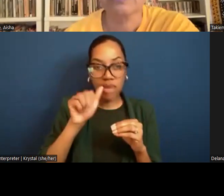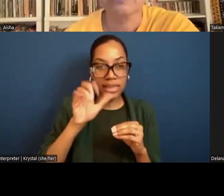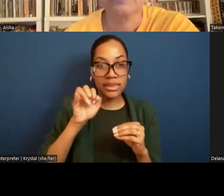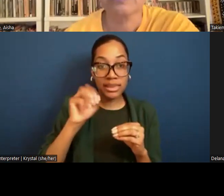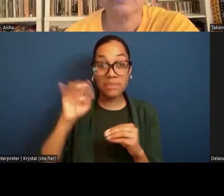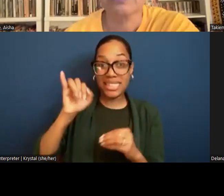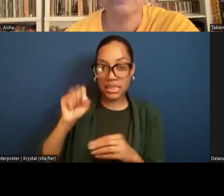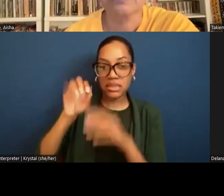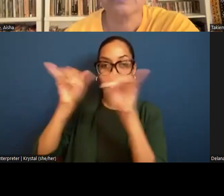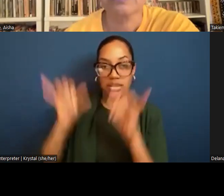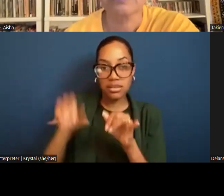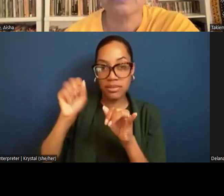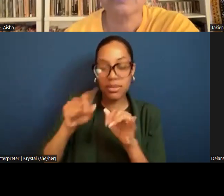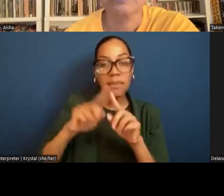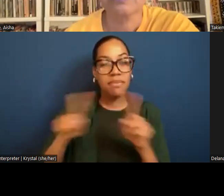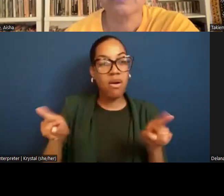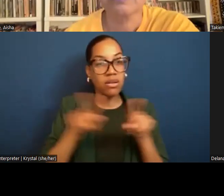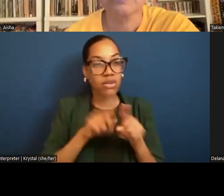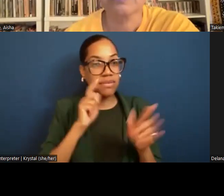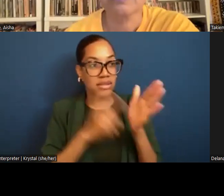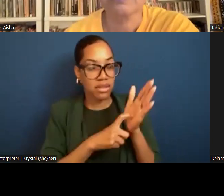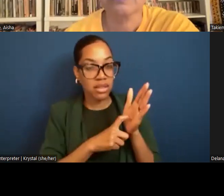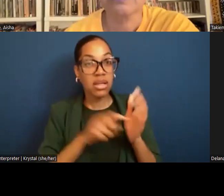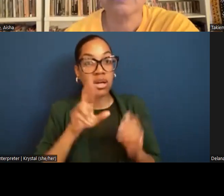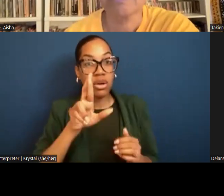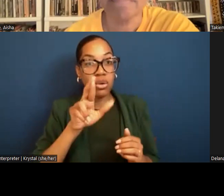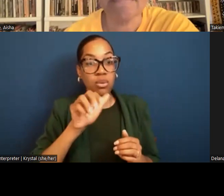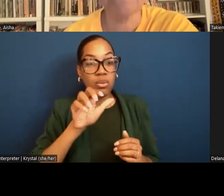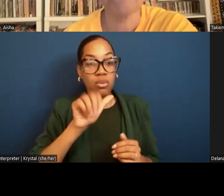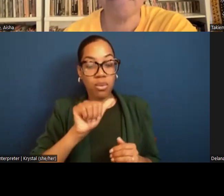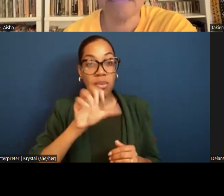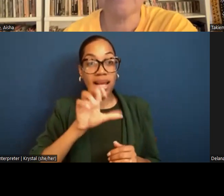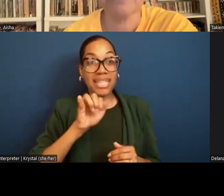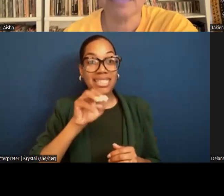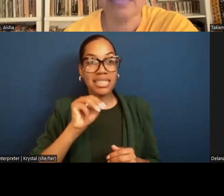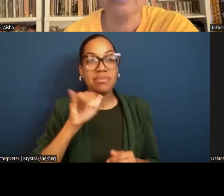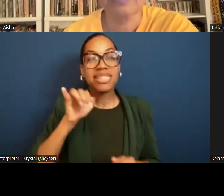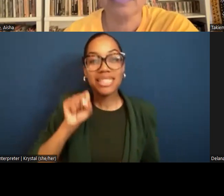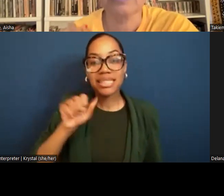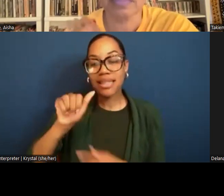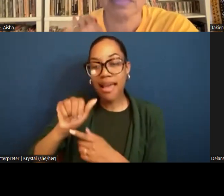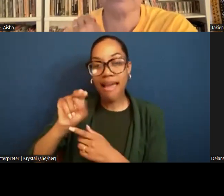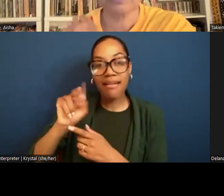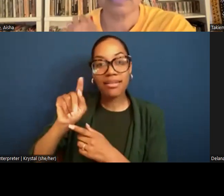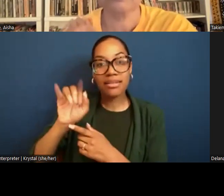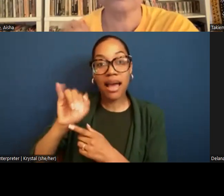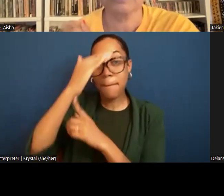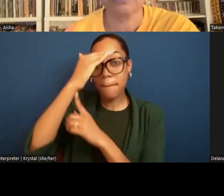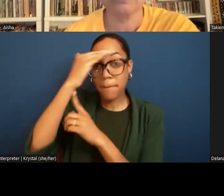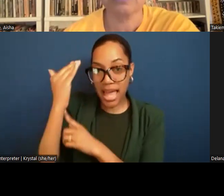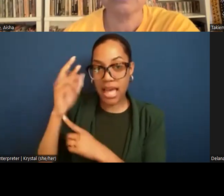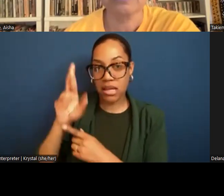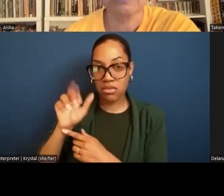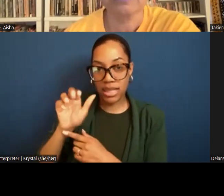huge portion of racism is anti-Black racism. And so when you have a specific problem of